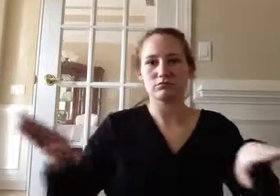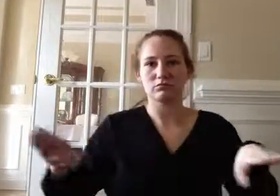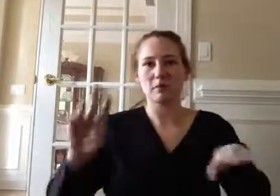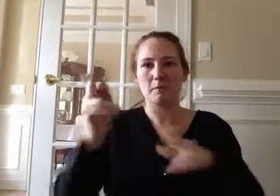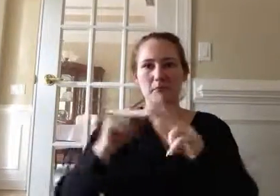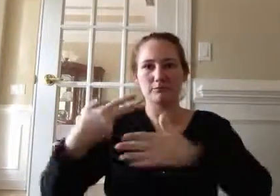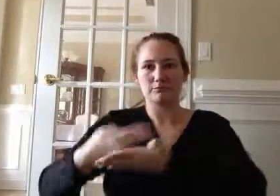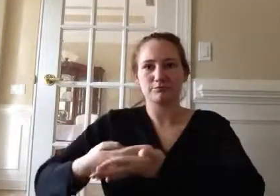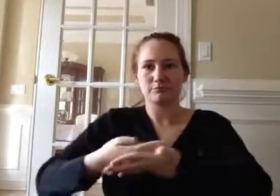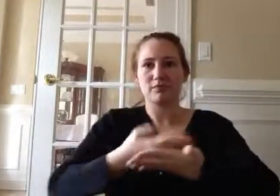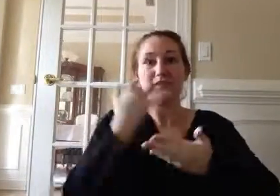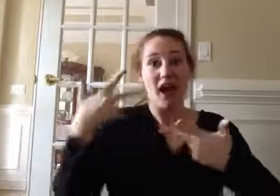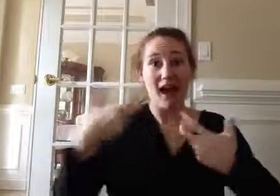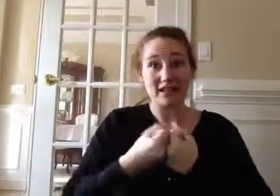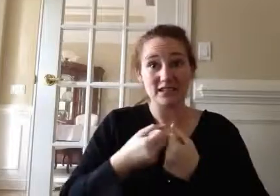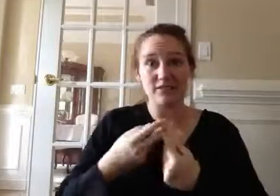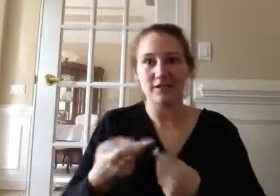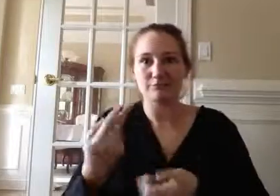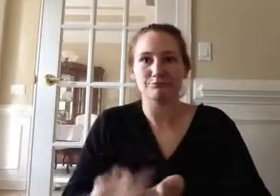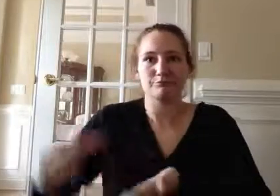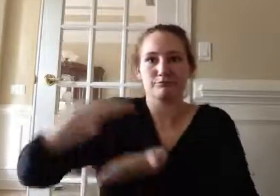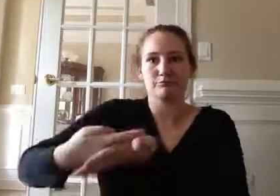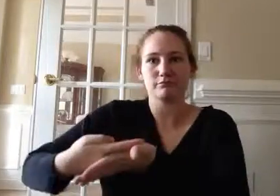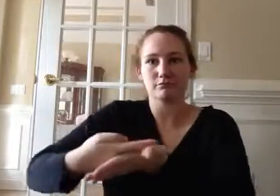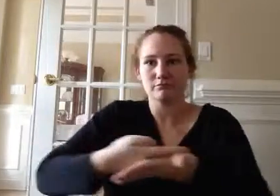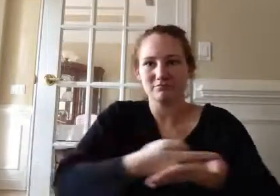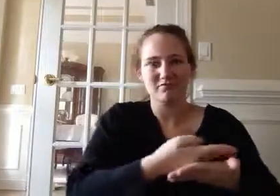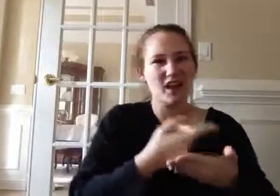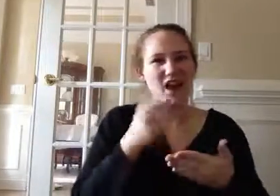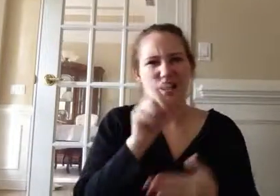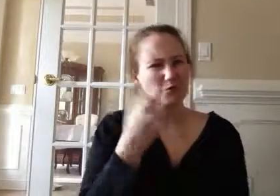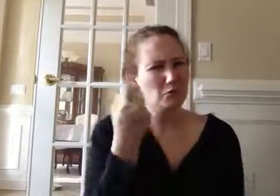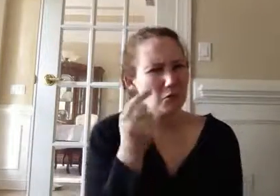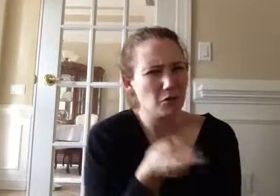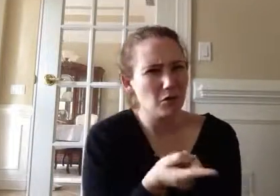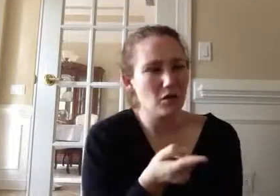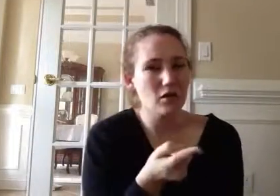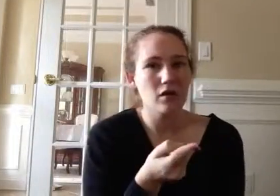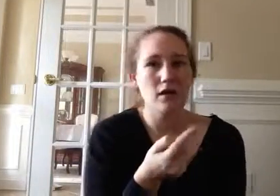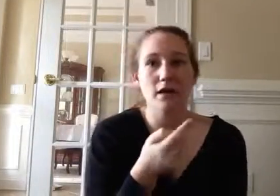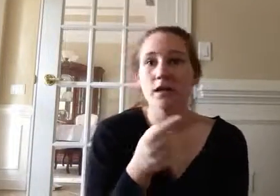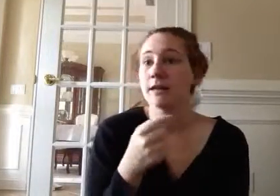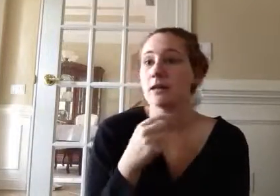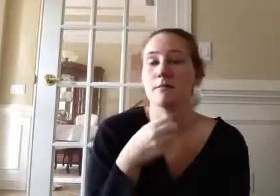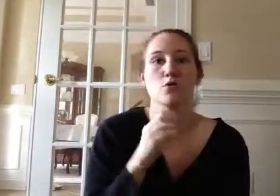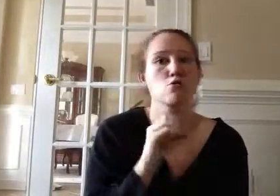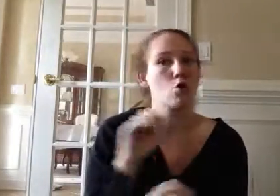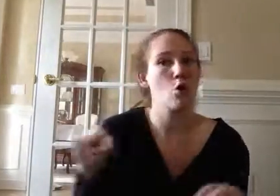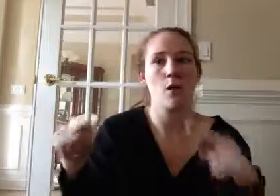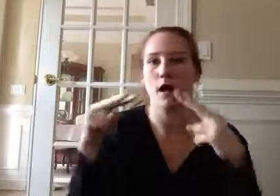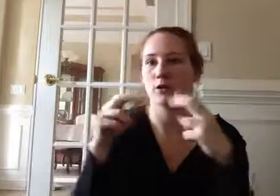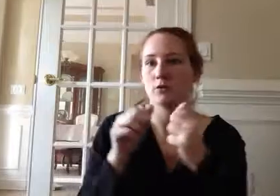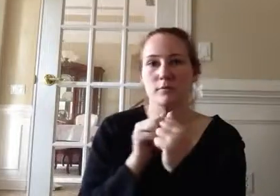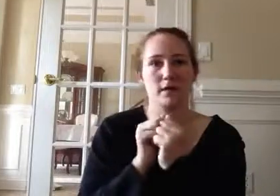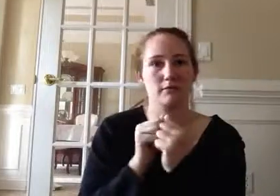I looked at him and I asked, "Well, what's that for?" He made no eye contact with me. He